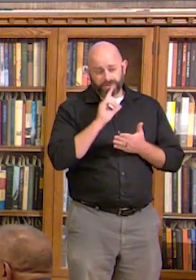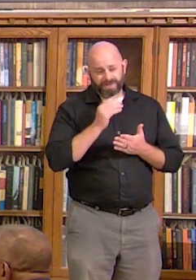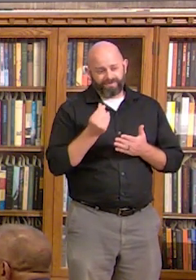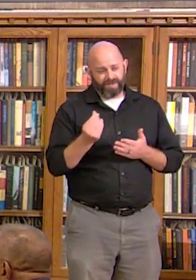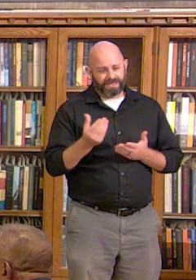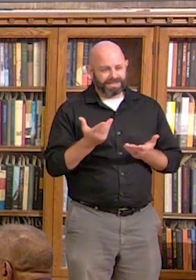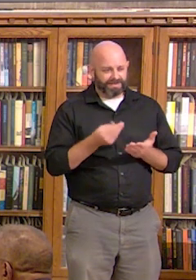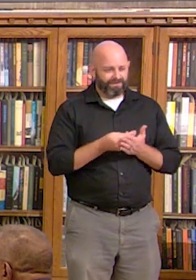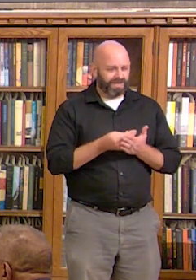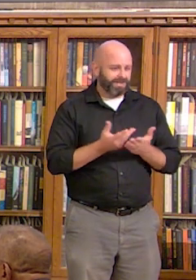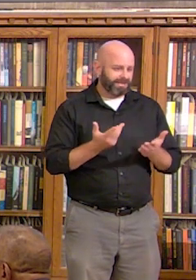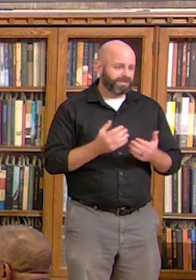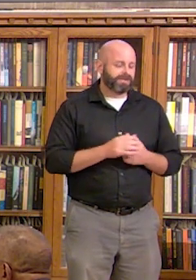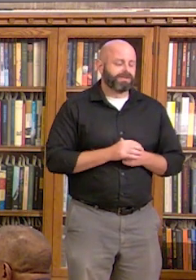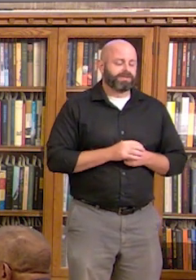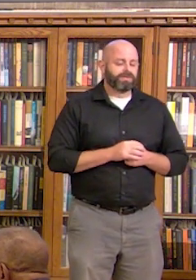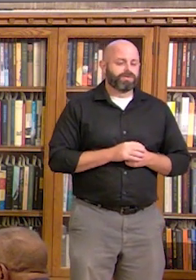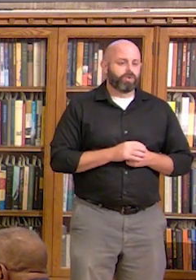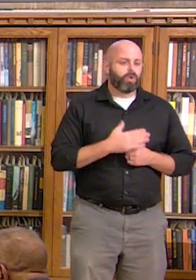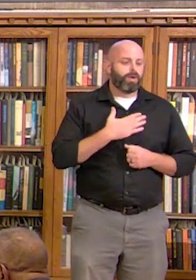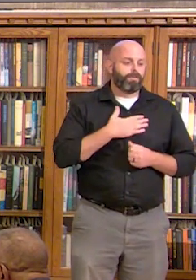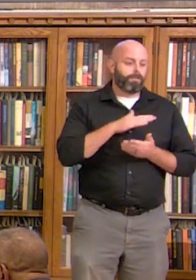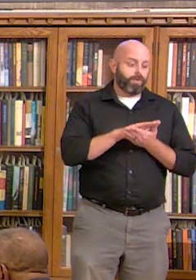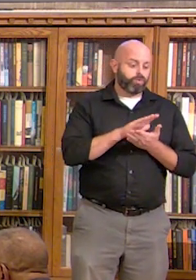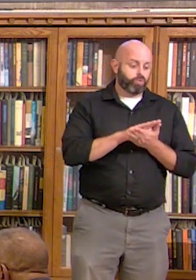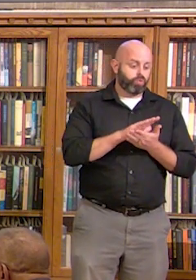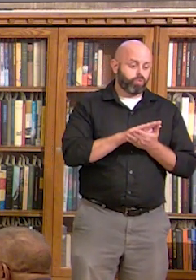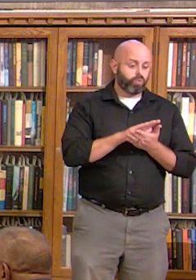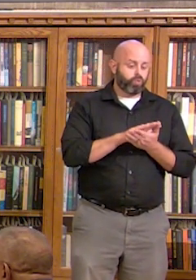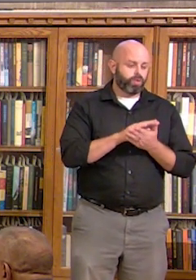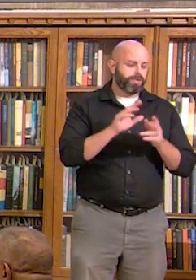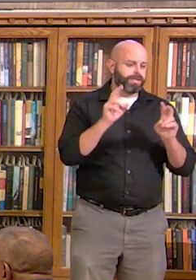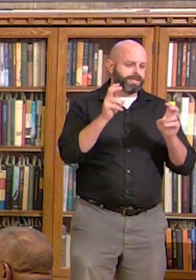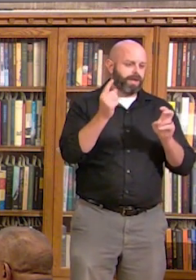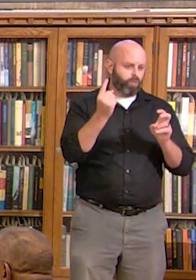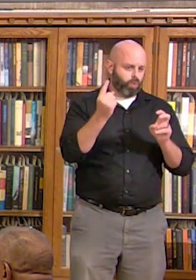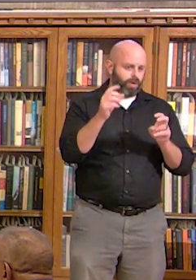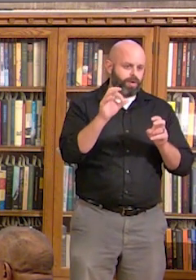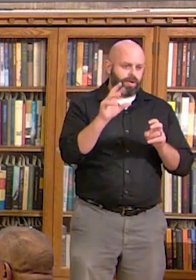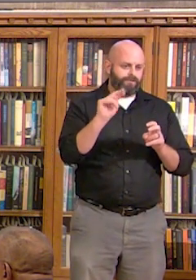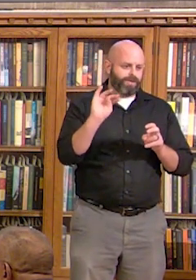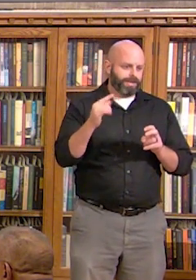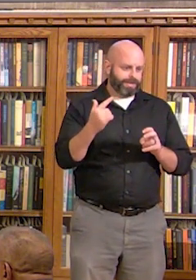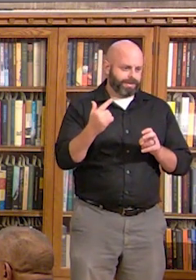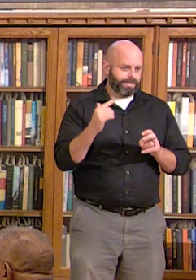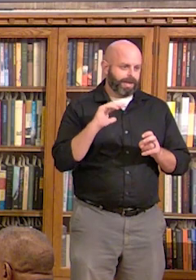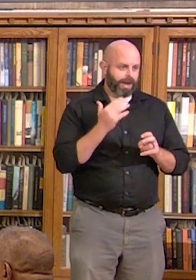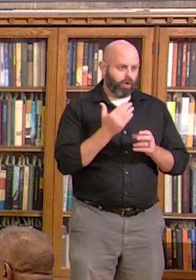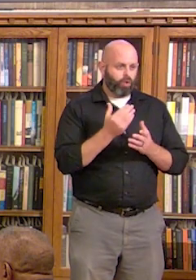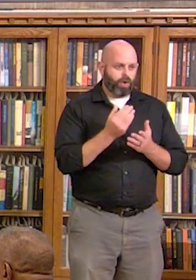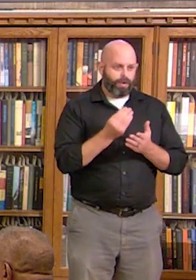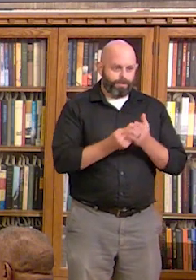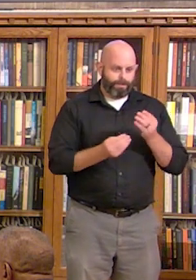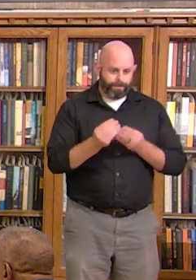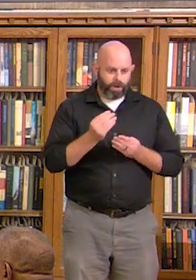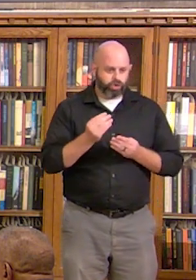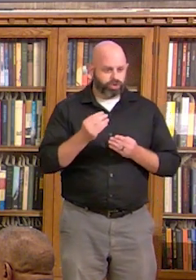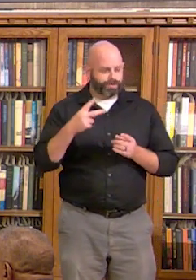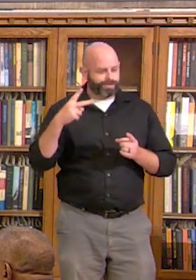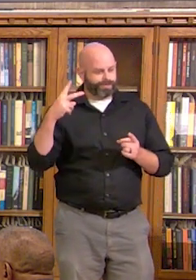funding um so my school lost its title one funding so our budget